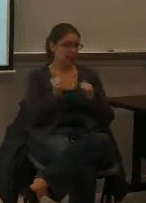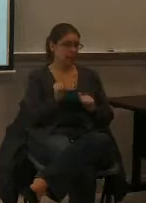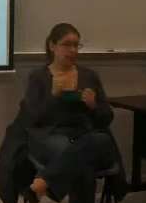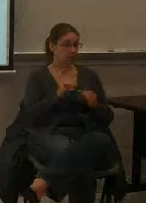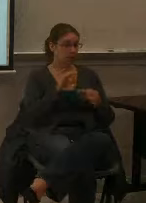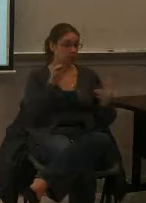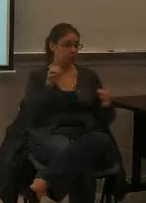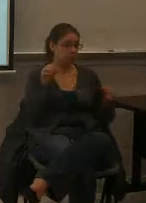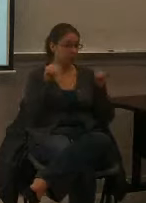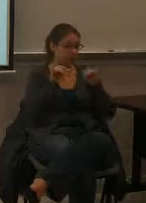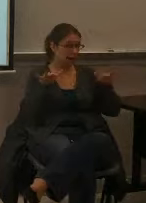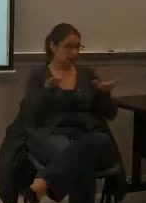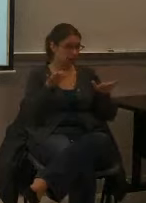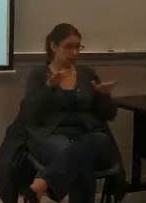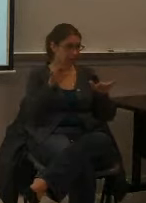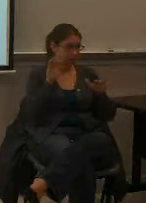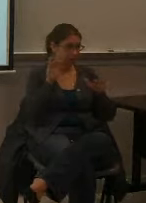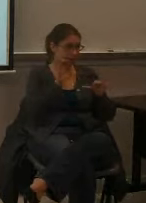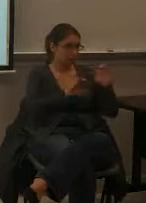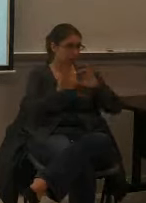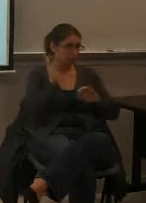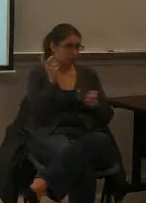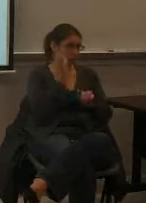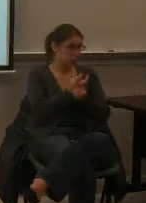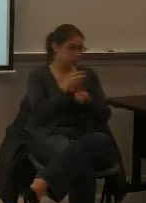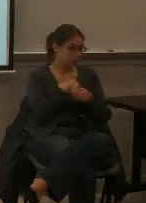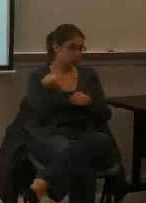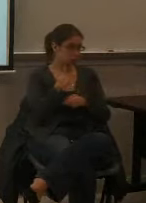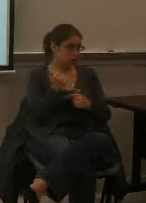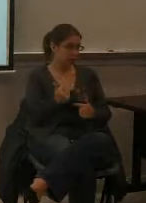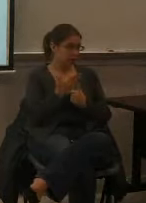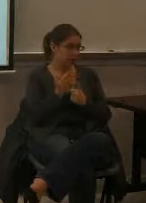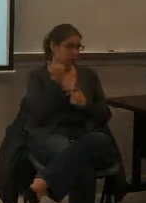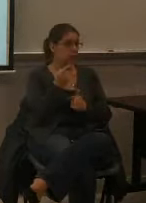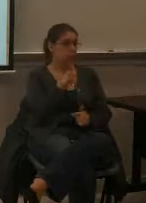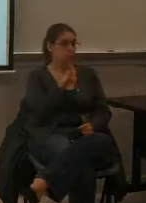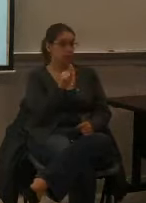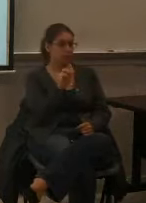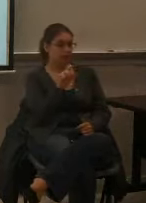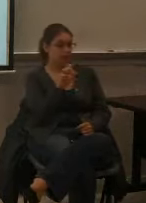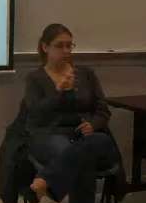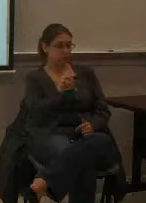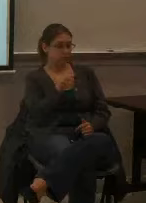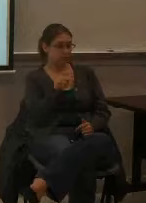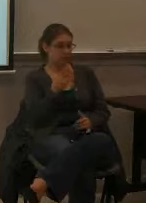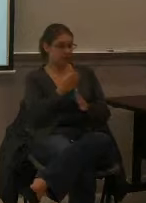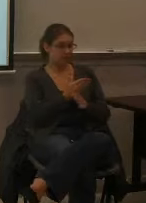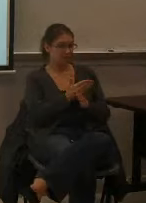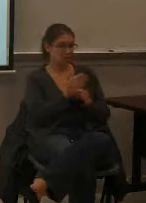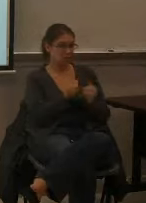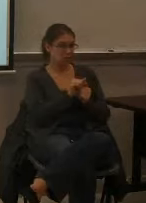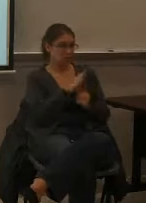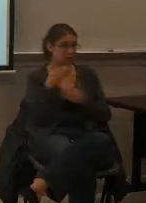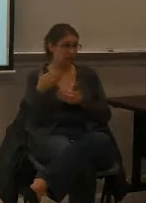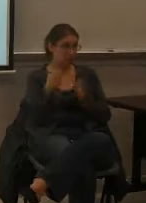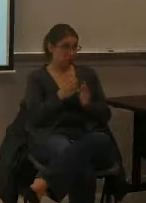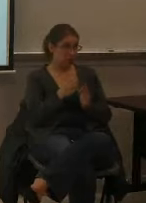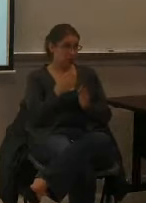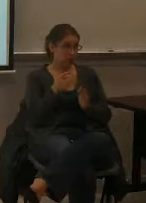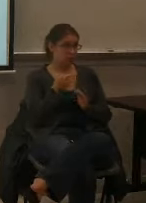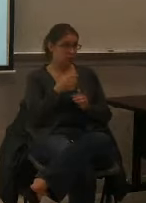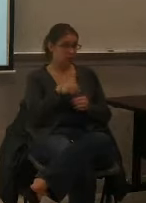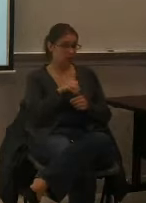a chemical that would be toxic to another organism or harm it in some way. If you're a bacterium and you're interfering with your neighbor and